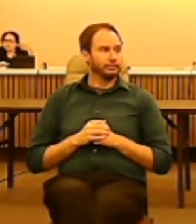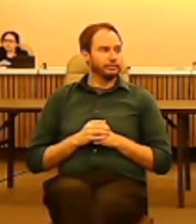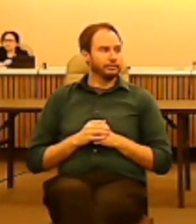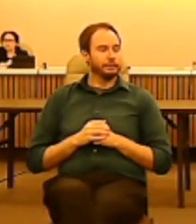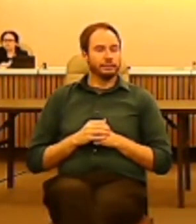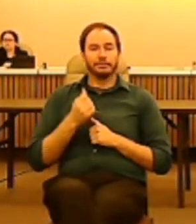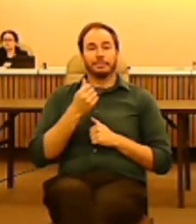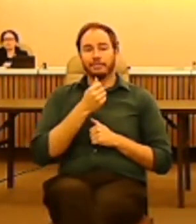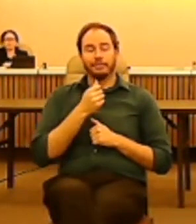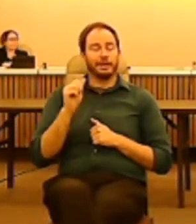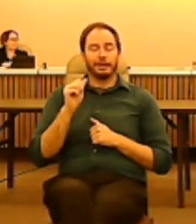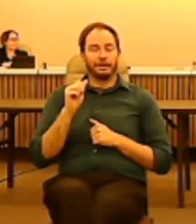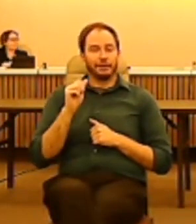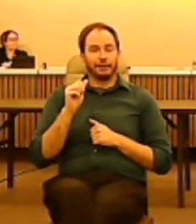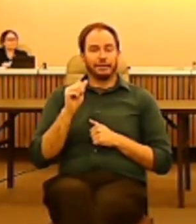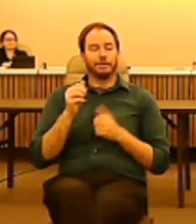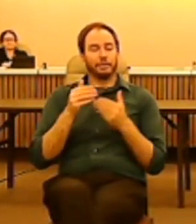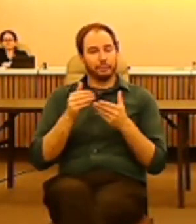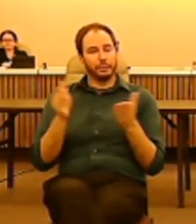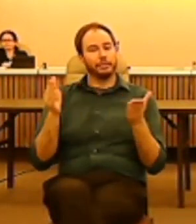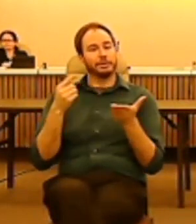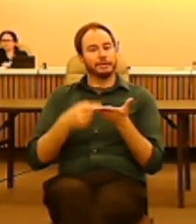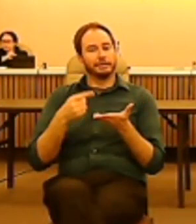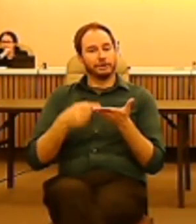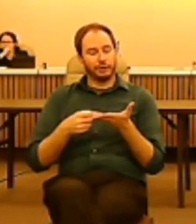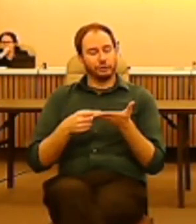Do we have any public discussion?